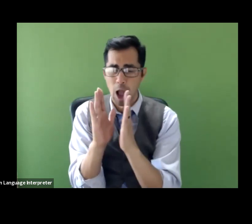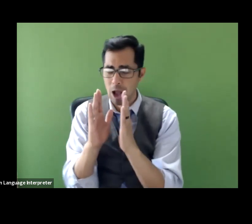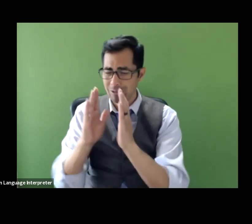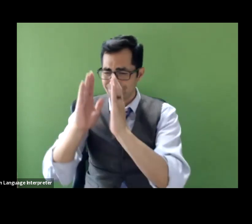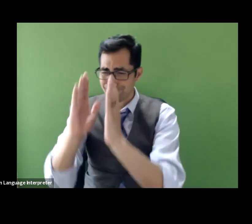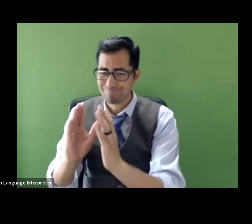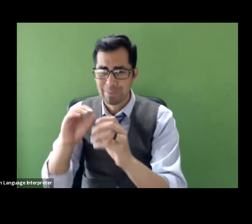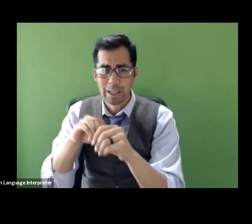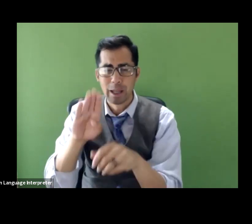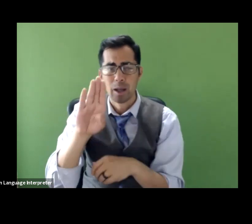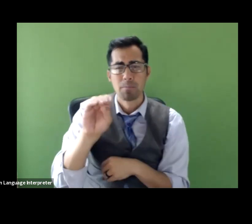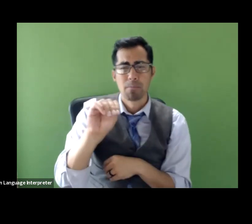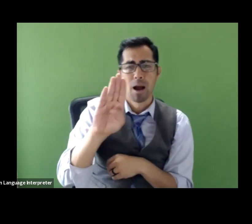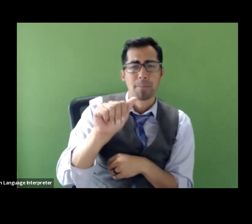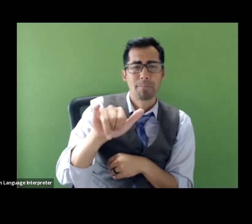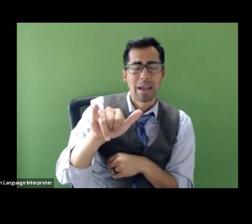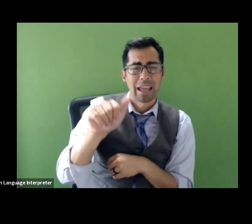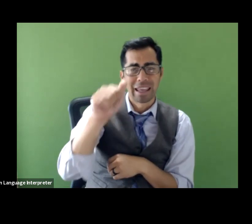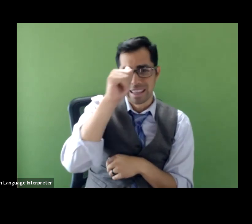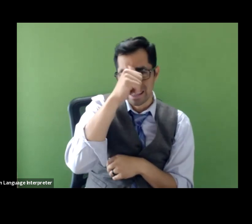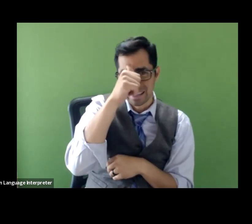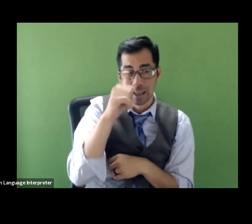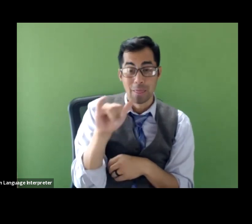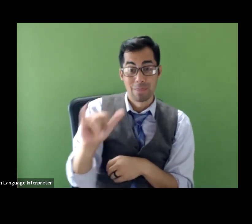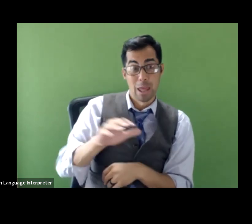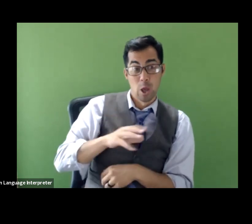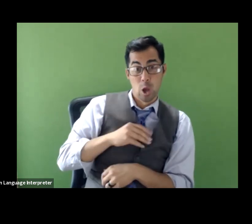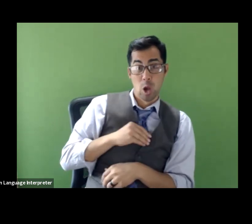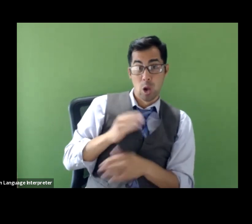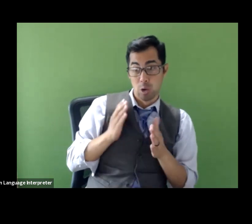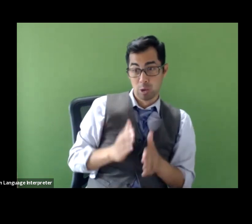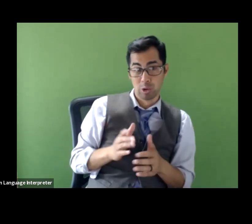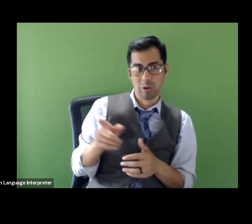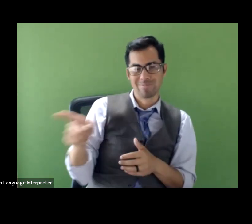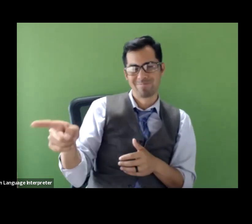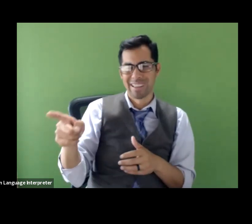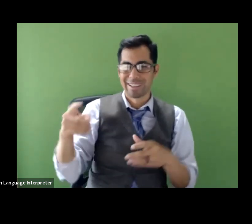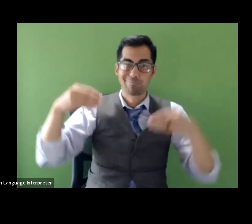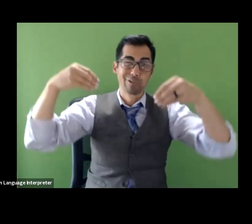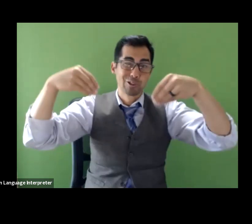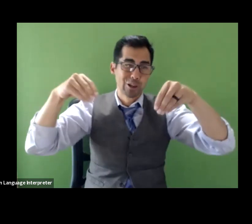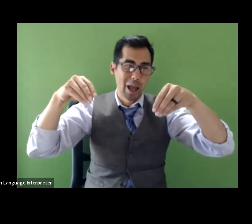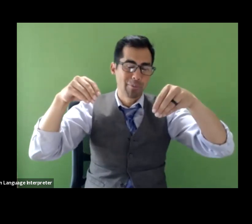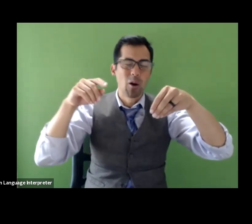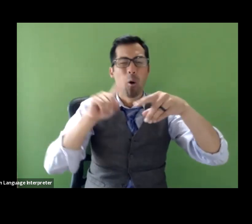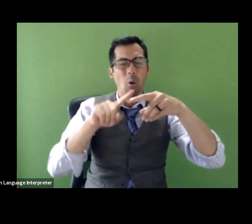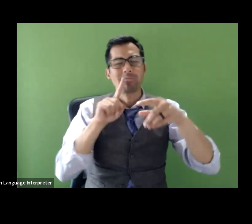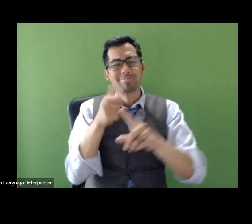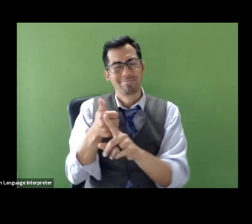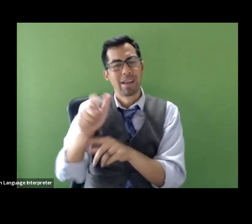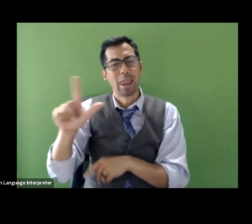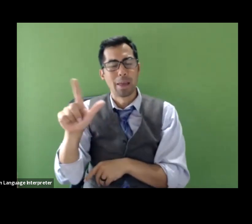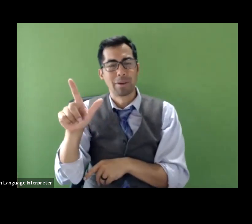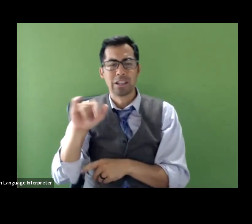in Bombay, India. The owner of this shop or library was Jaffer, a